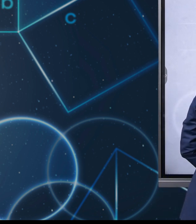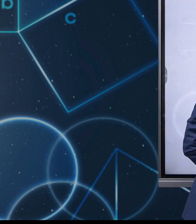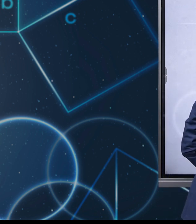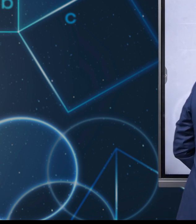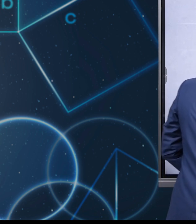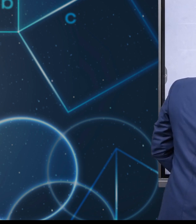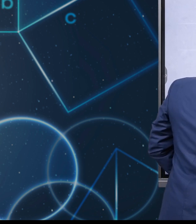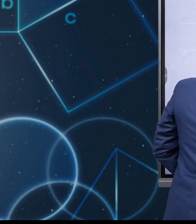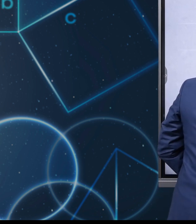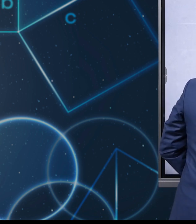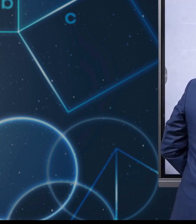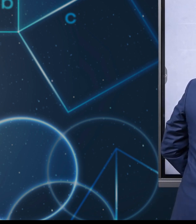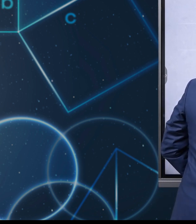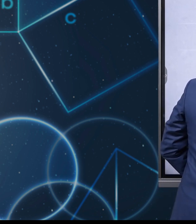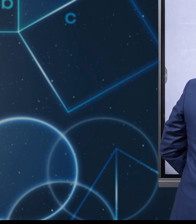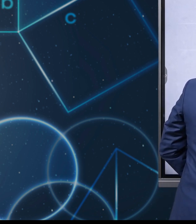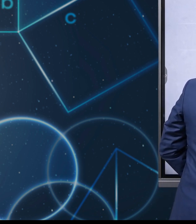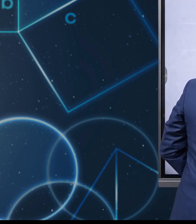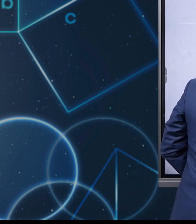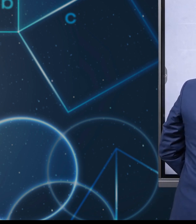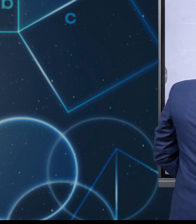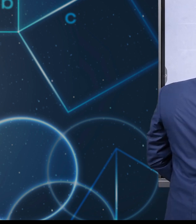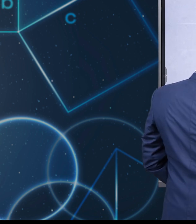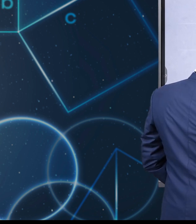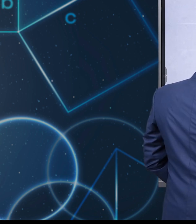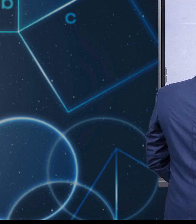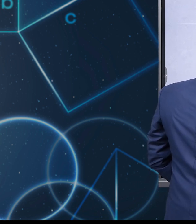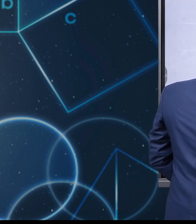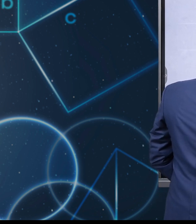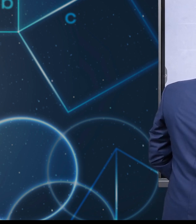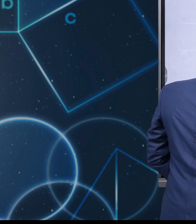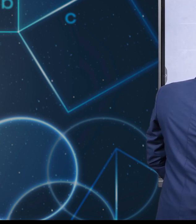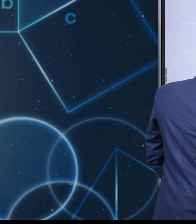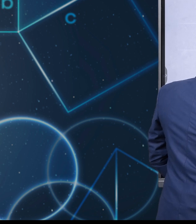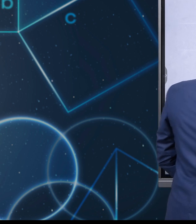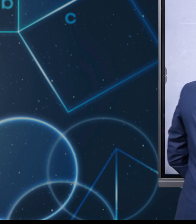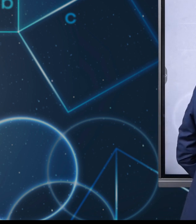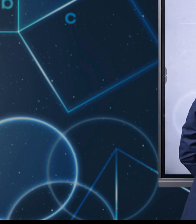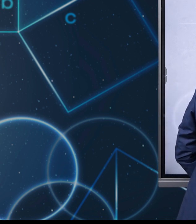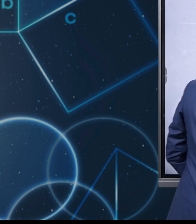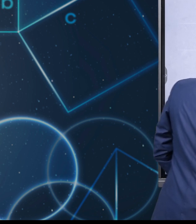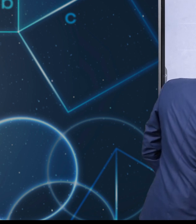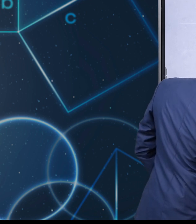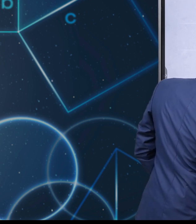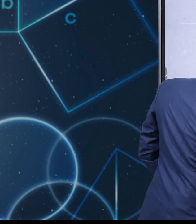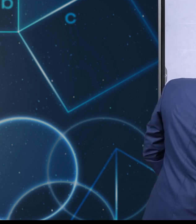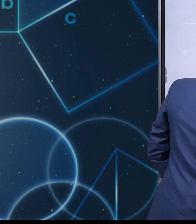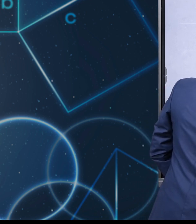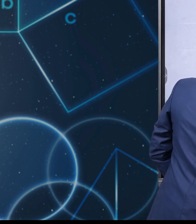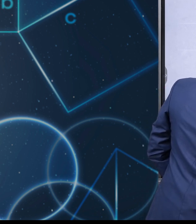Now we push x to 6 and we get it multiplied. So 6 into x by 24 is equal